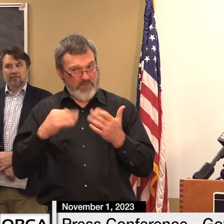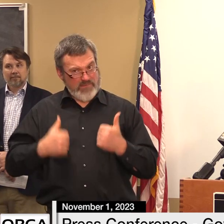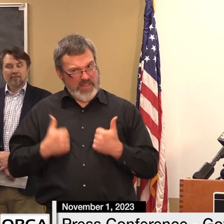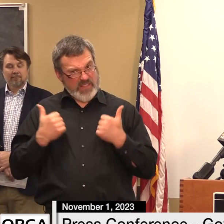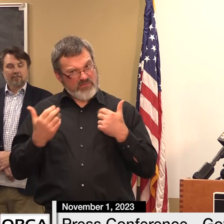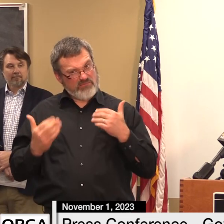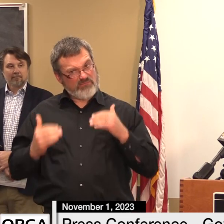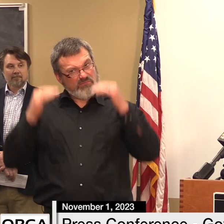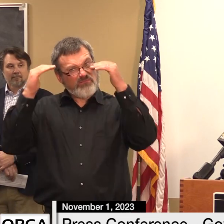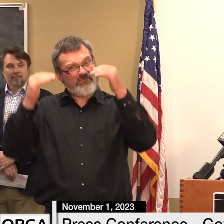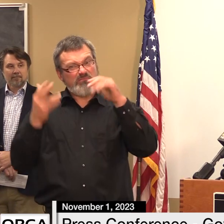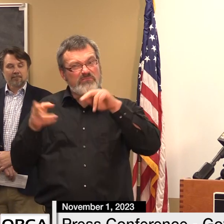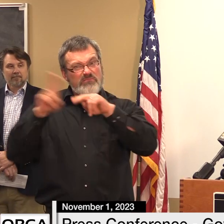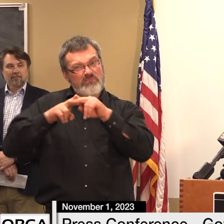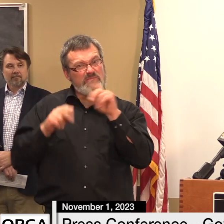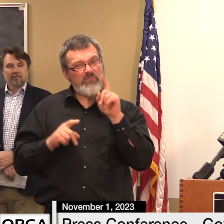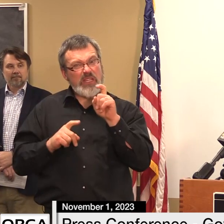no.